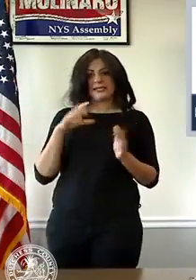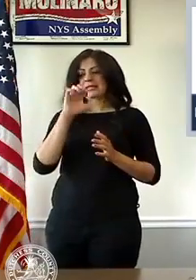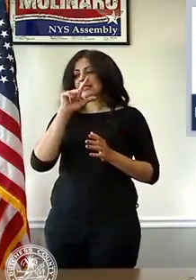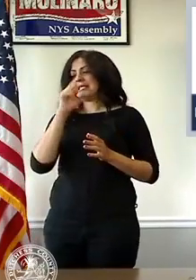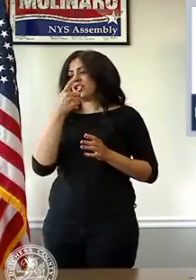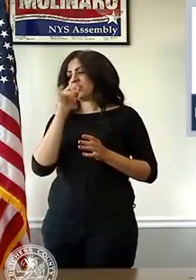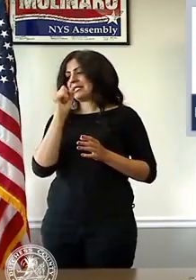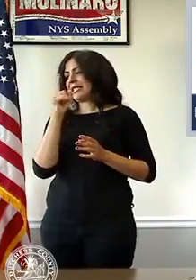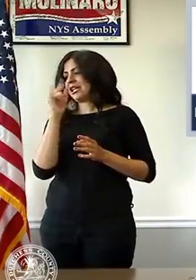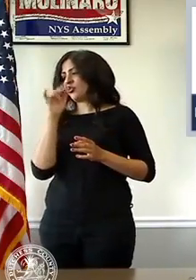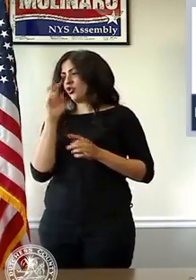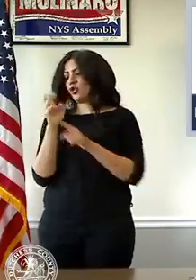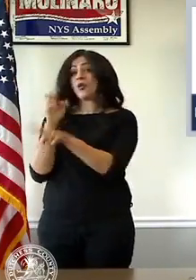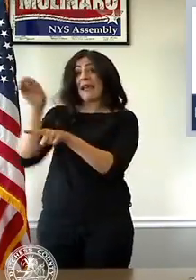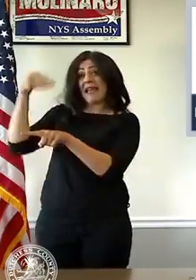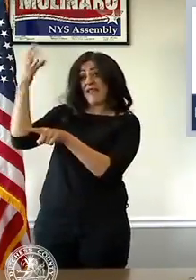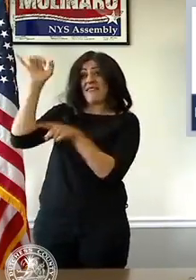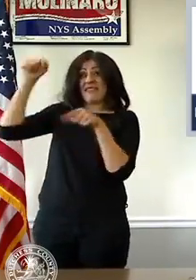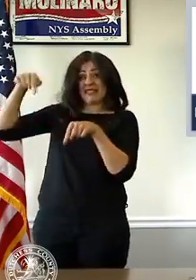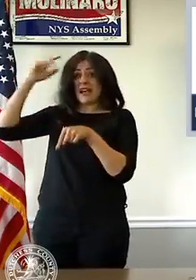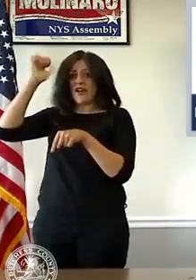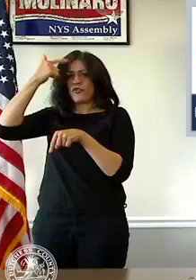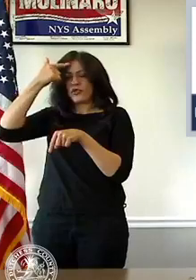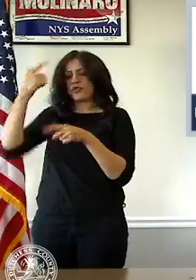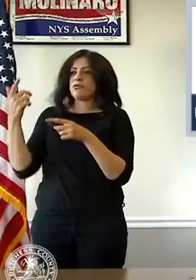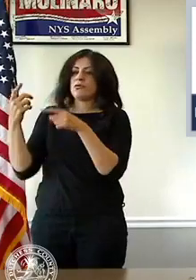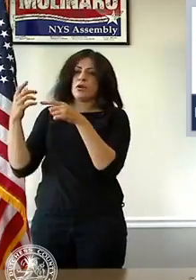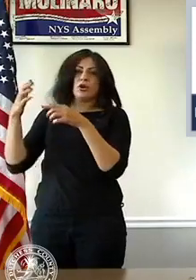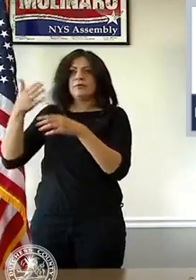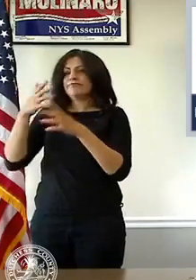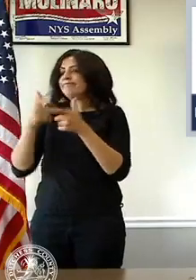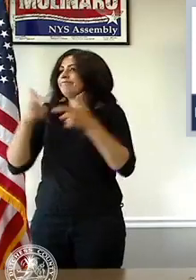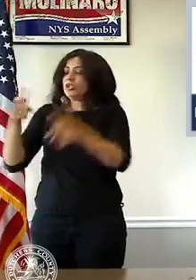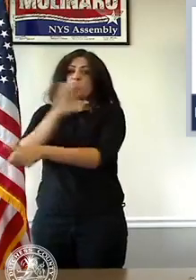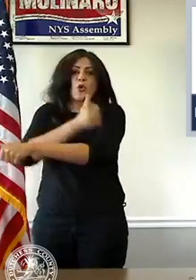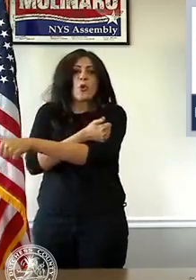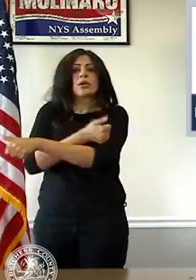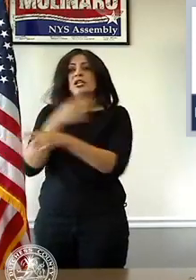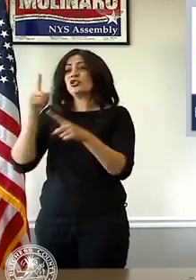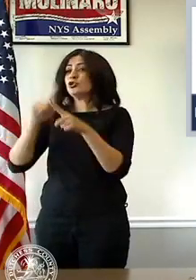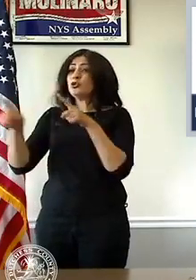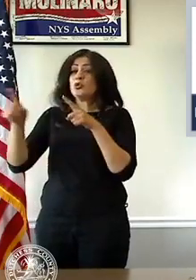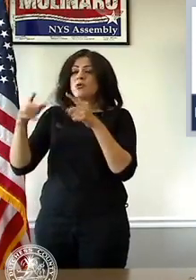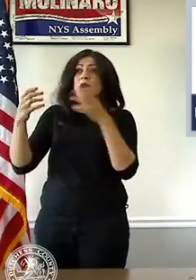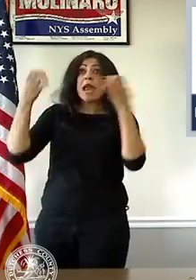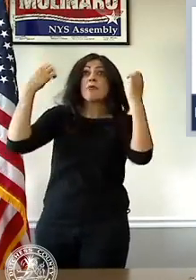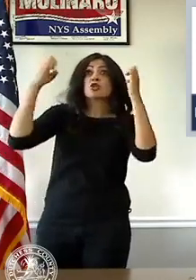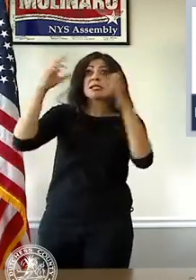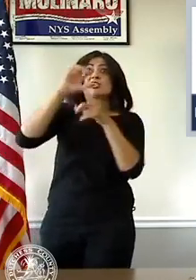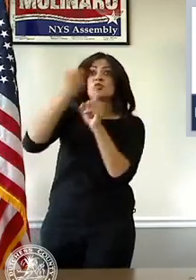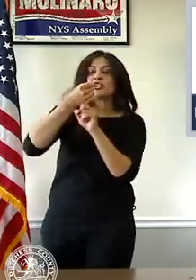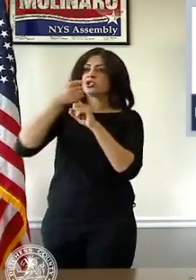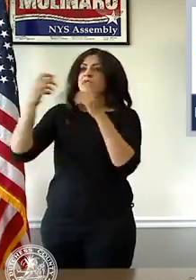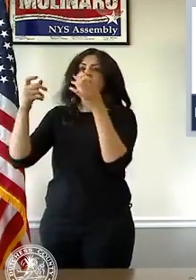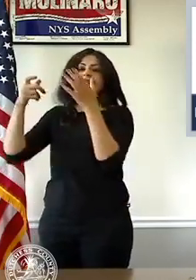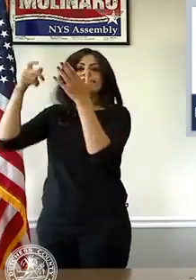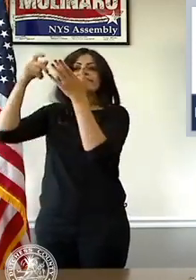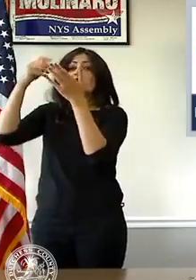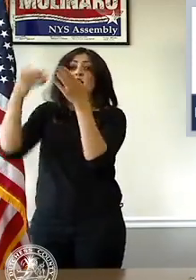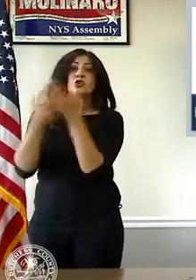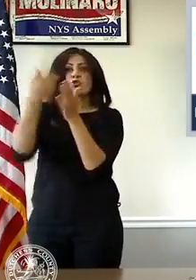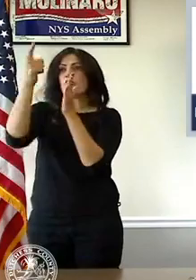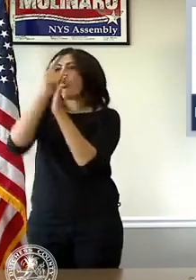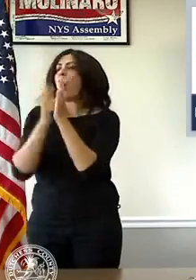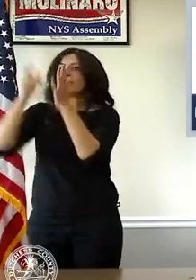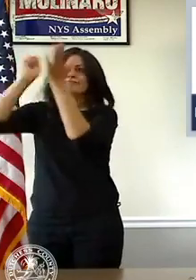this governor great authority to rewrite the law in a state of emergency. Now, I'm not criticizing the man,